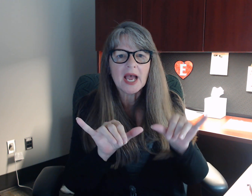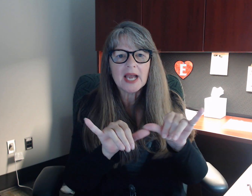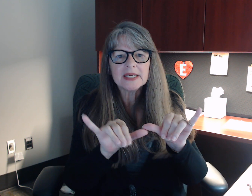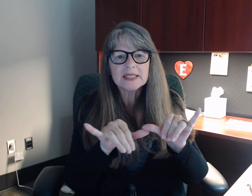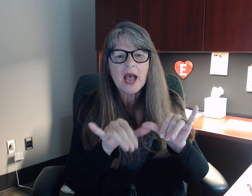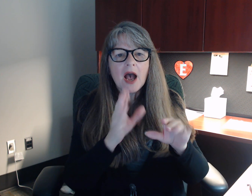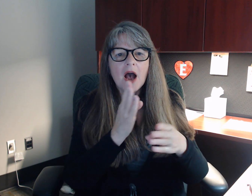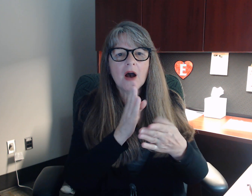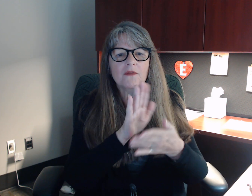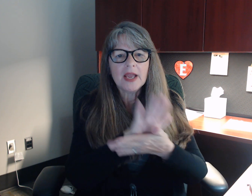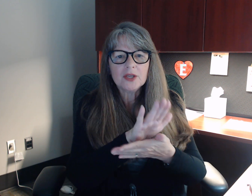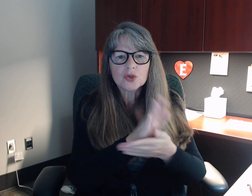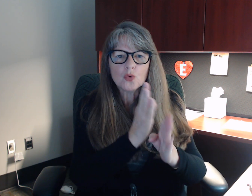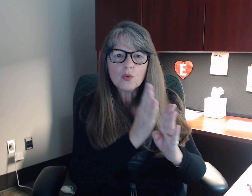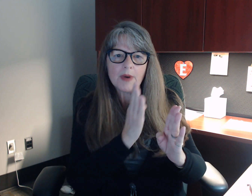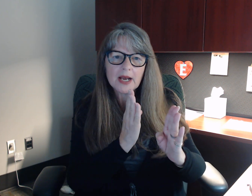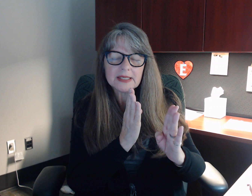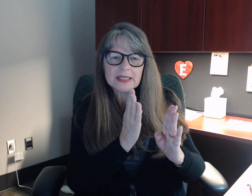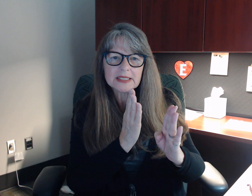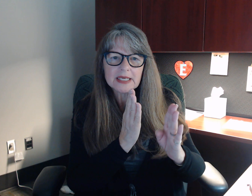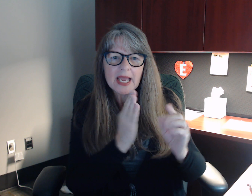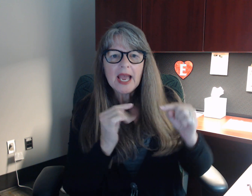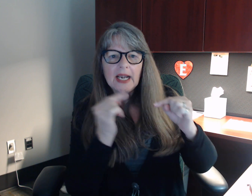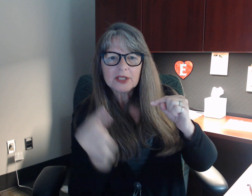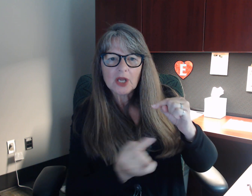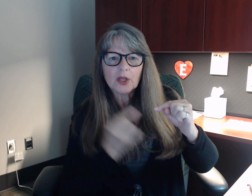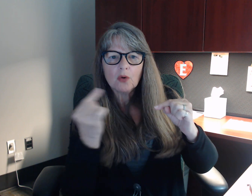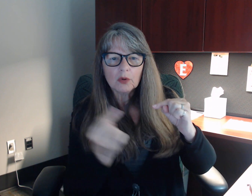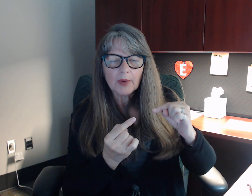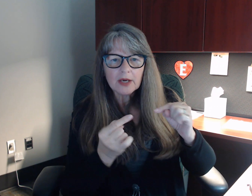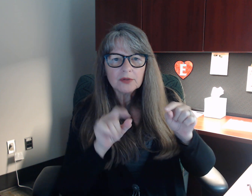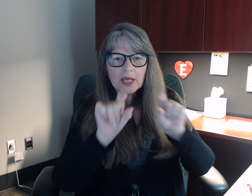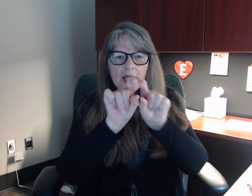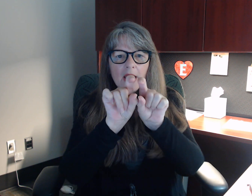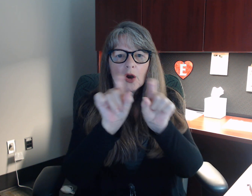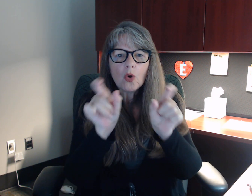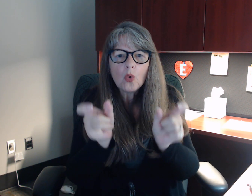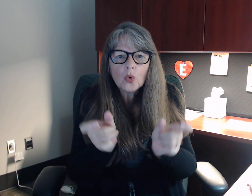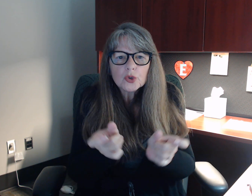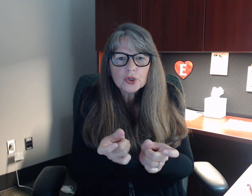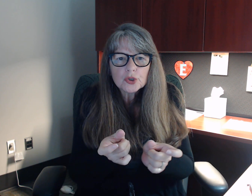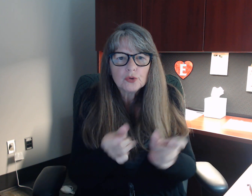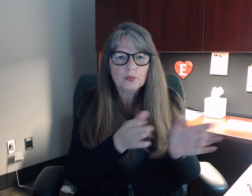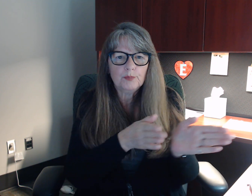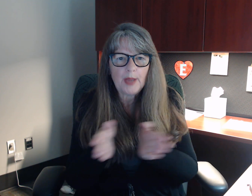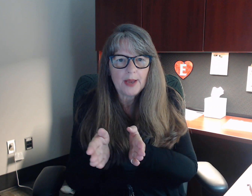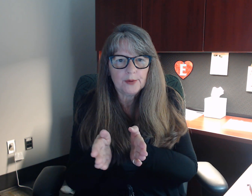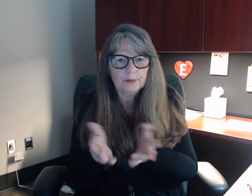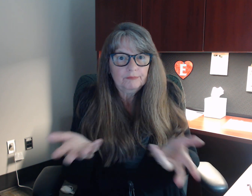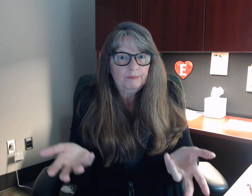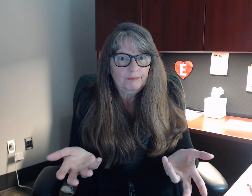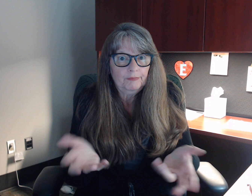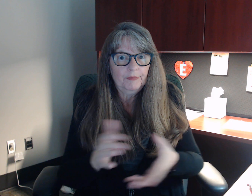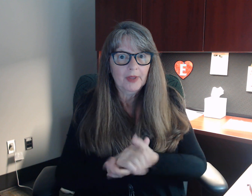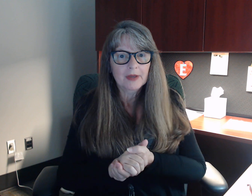size of a school bus, and it's going to go around in a horseshoe pattern.